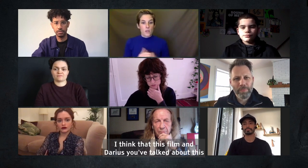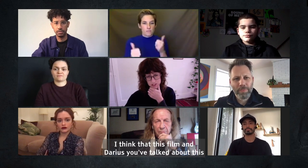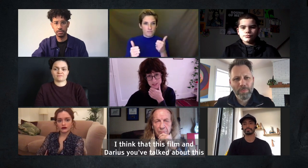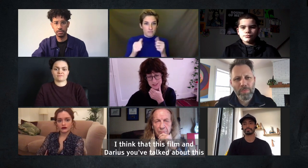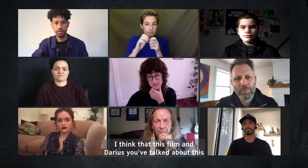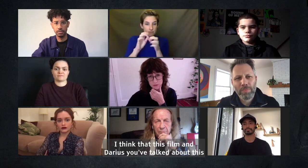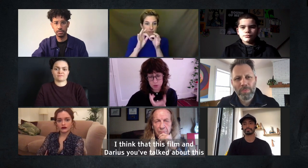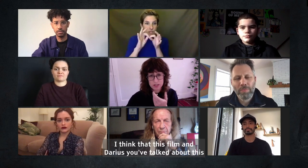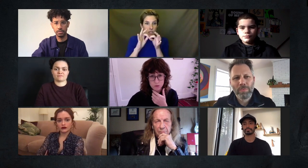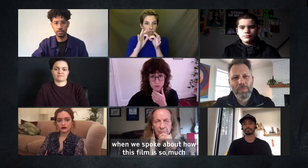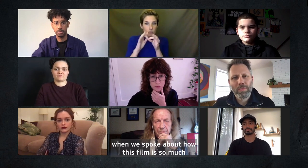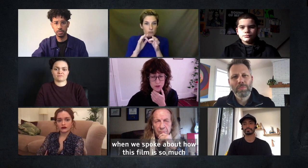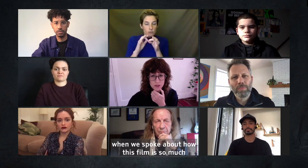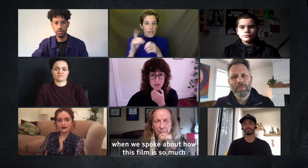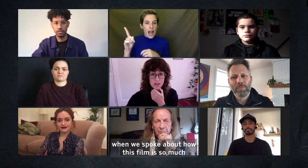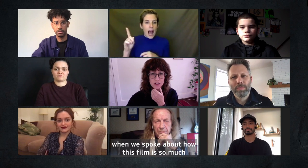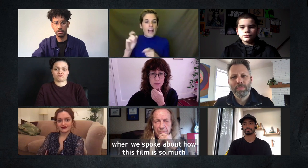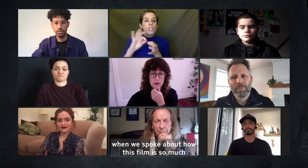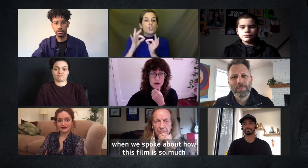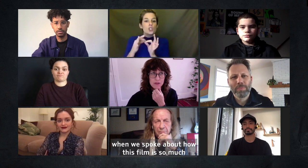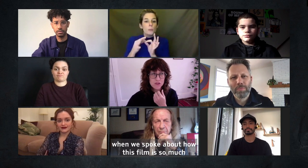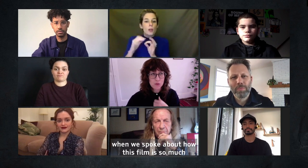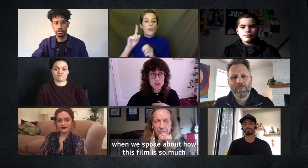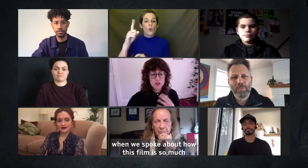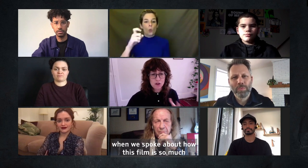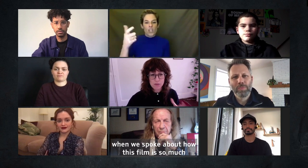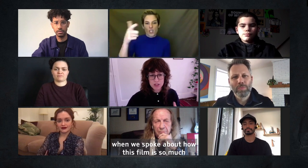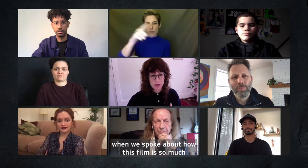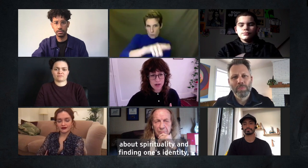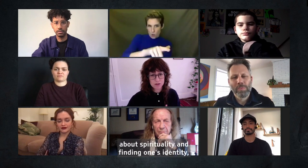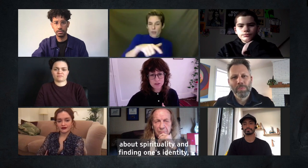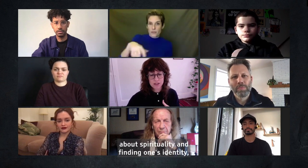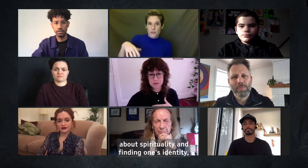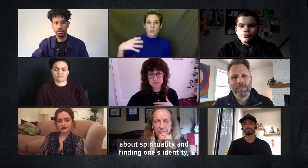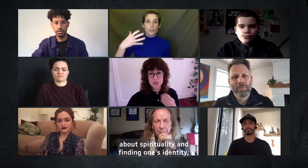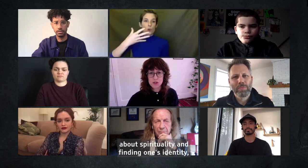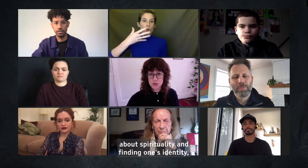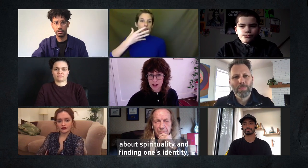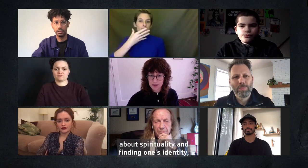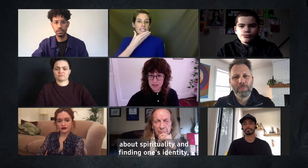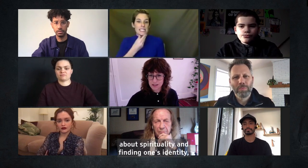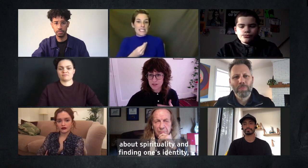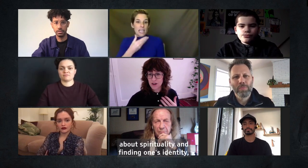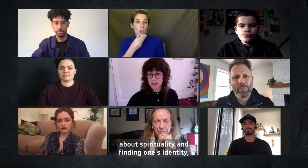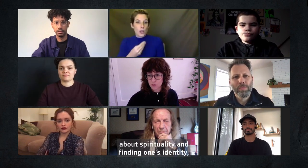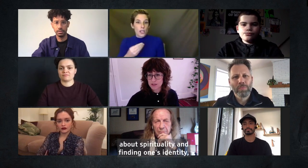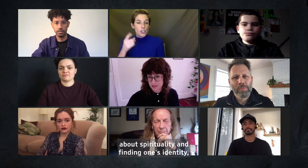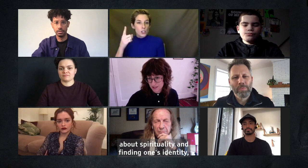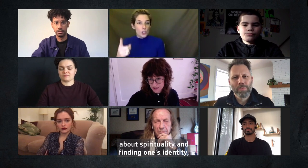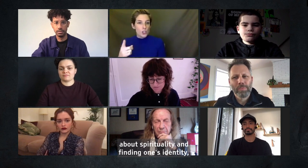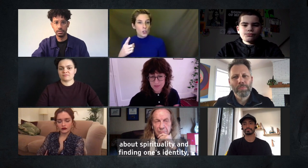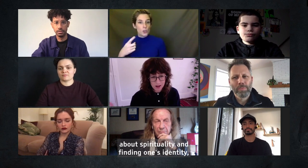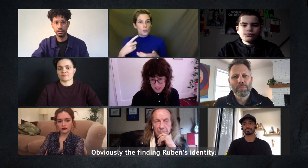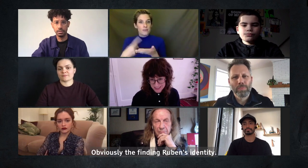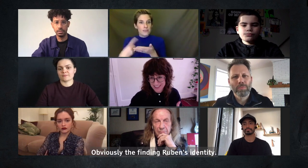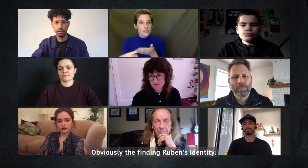about this when we spoke, about how this film is so much about spirituality and finding one's